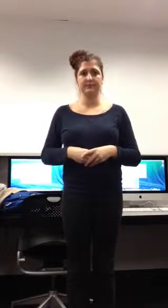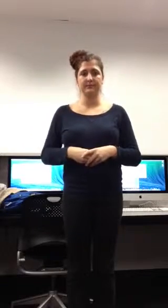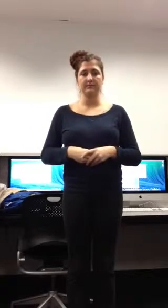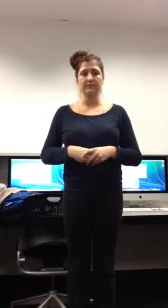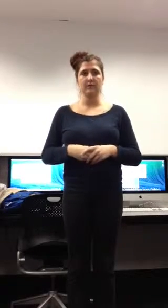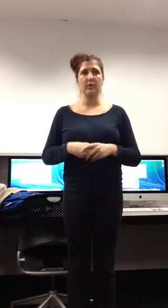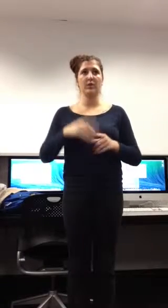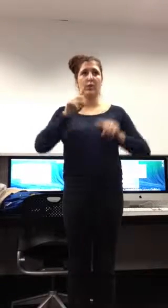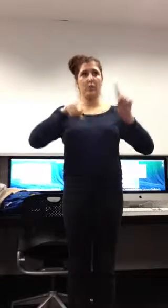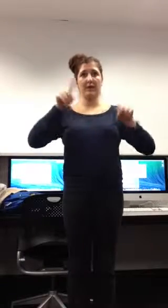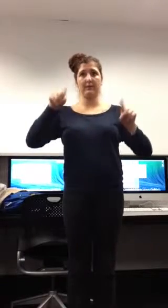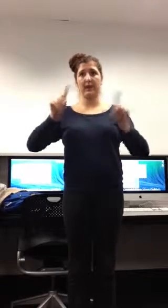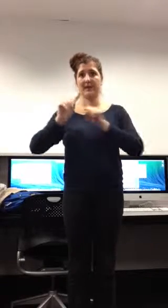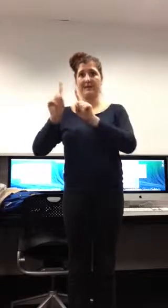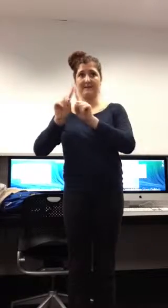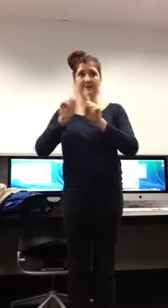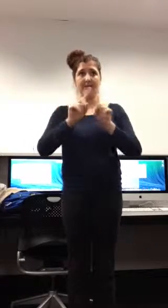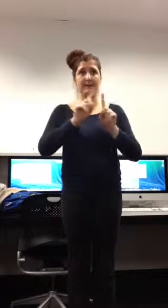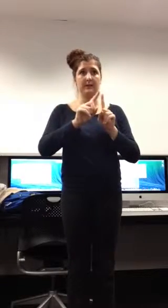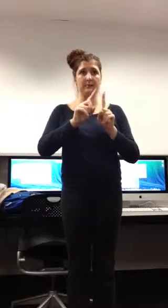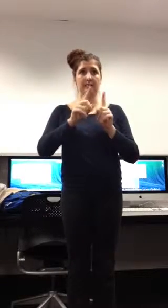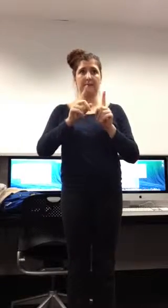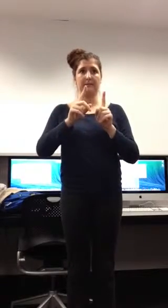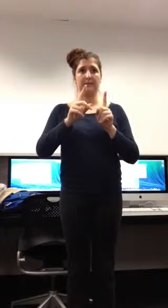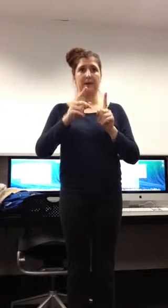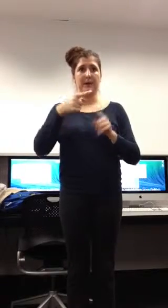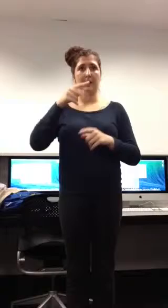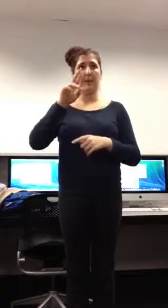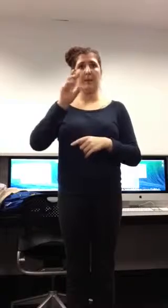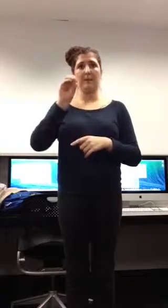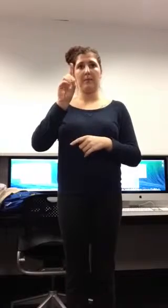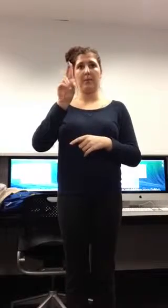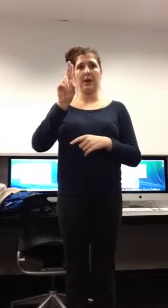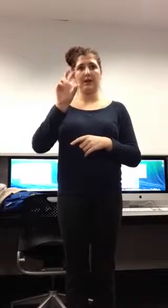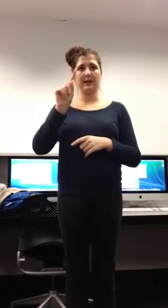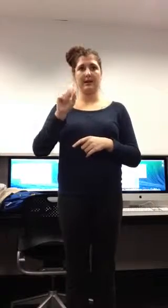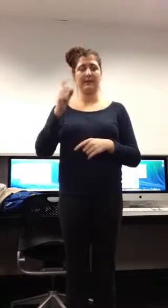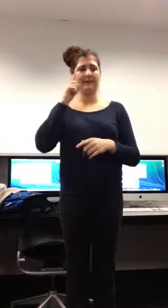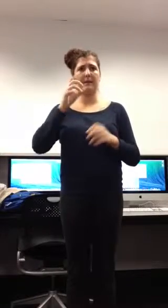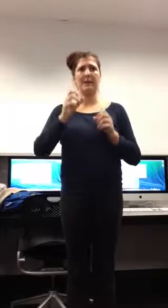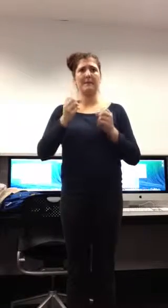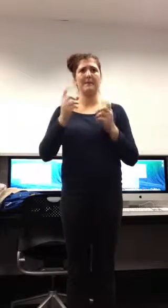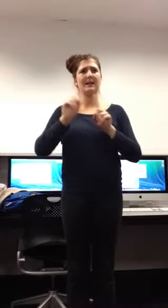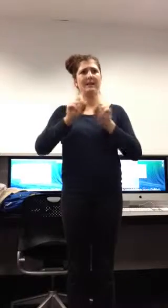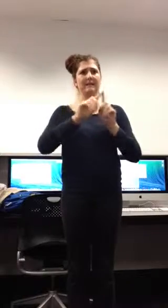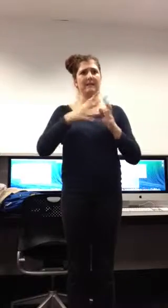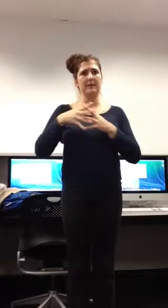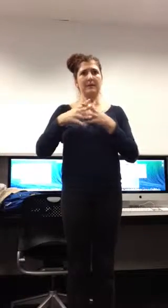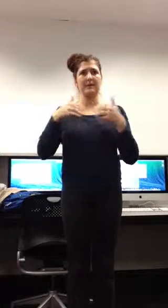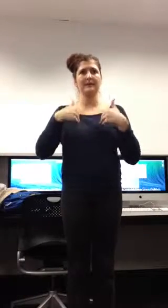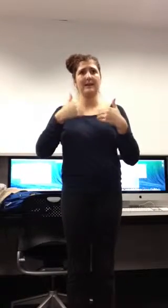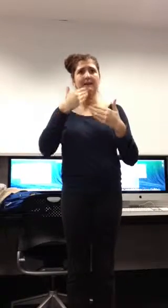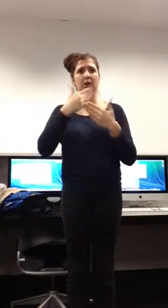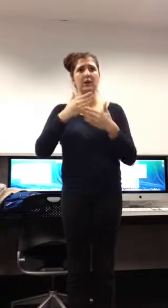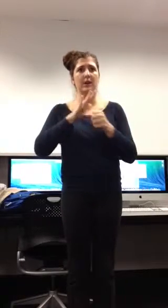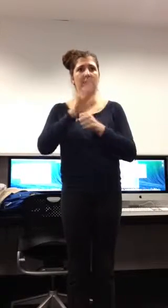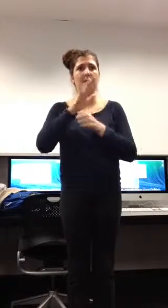many Americans, they were living the high life. And this progress came